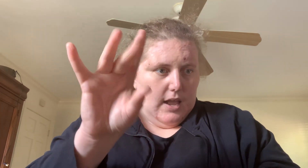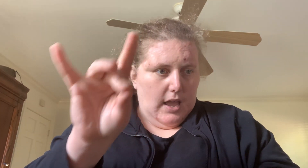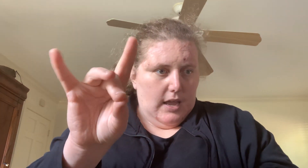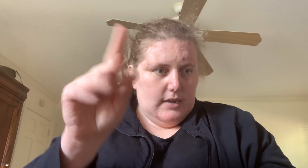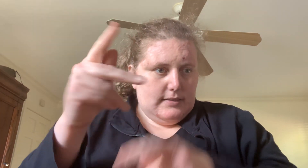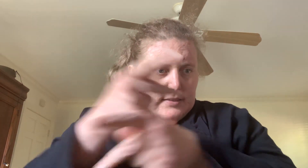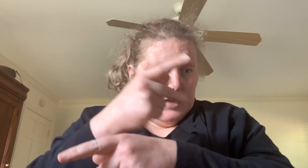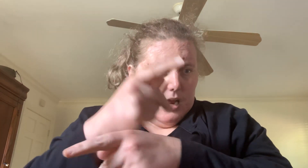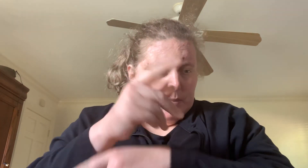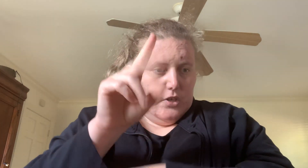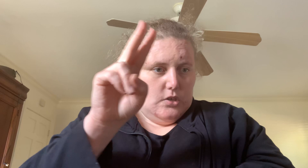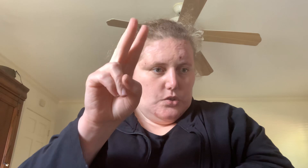94.6.